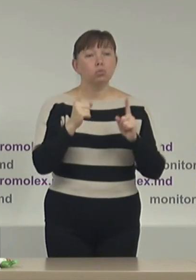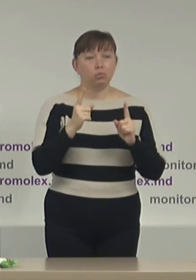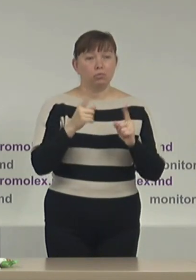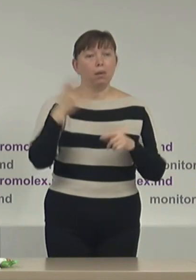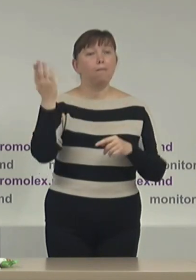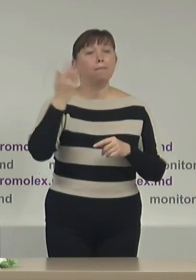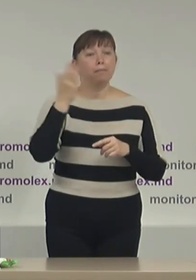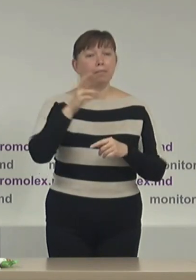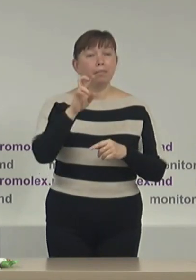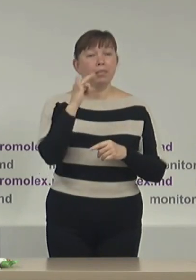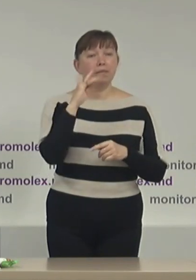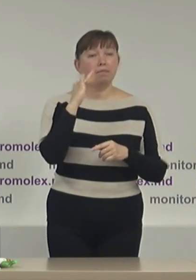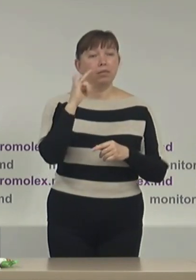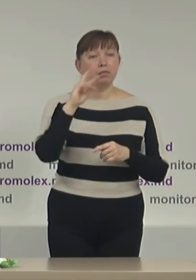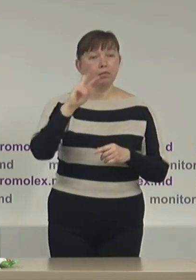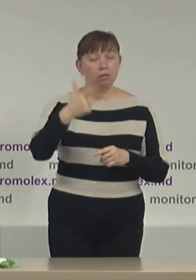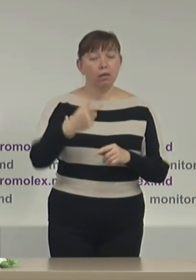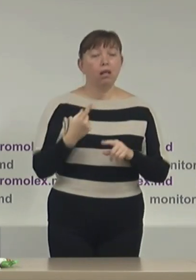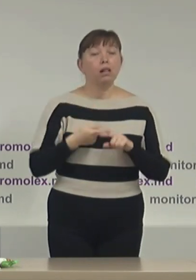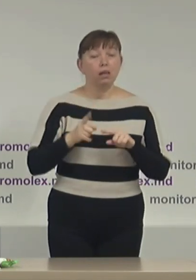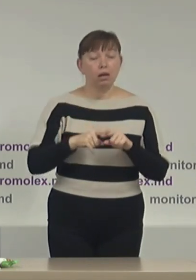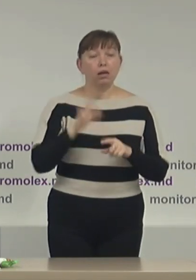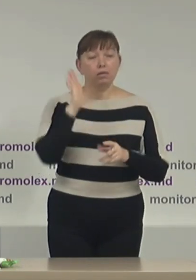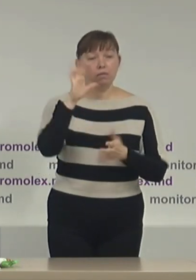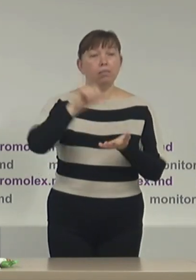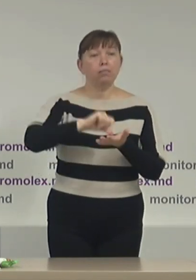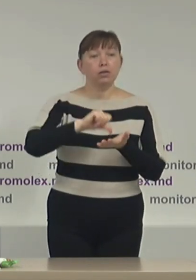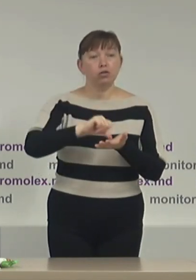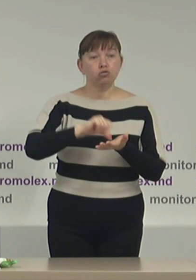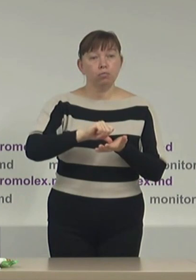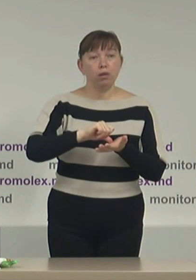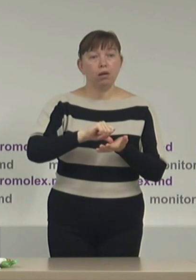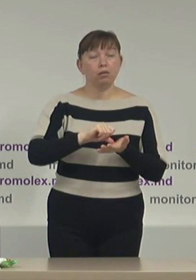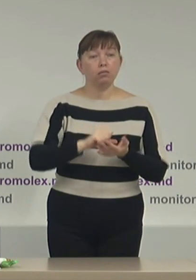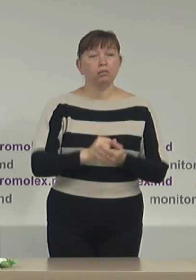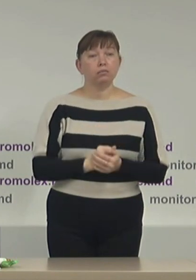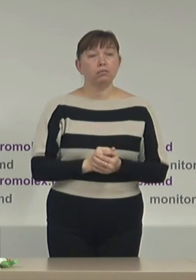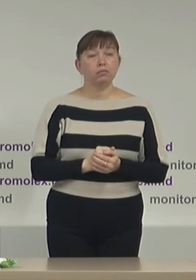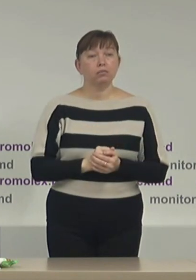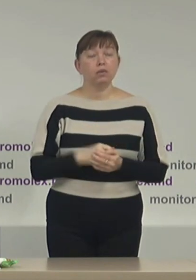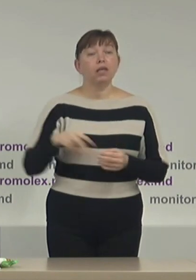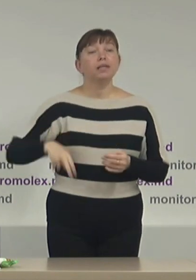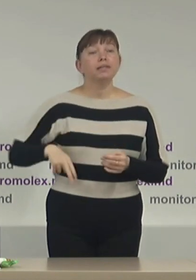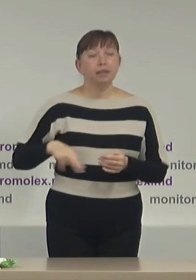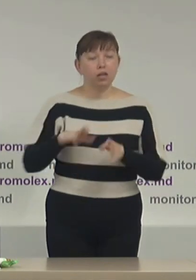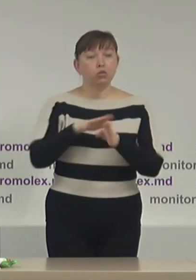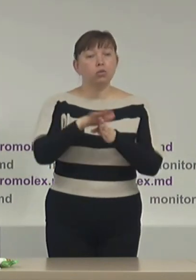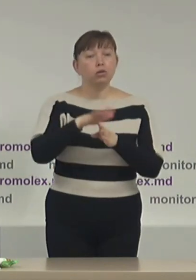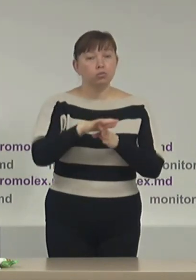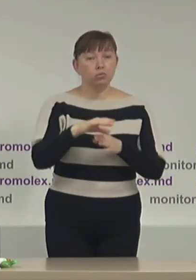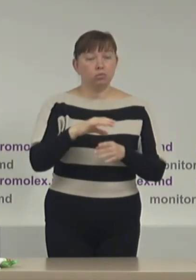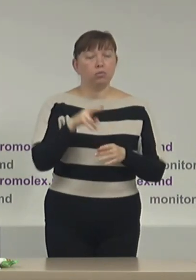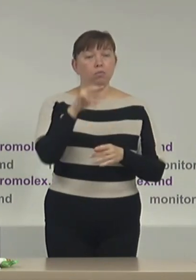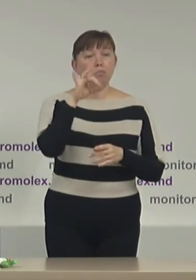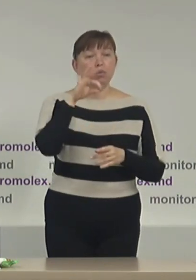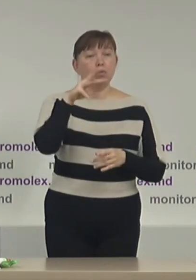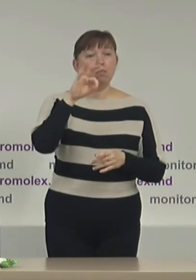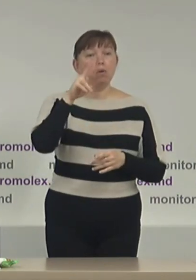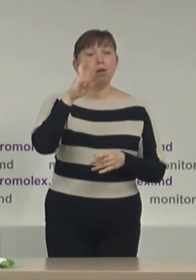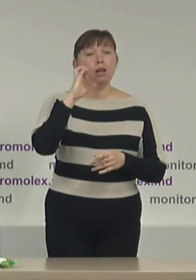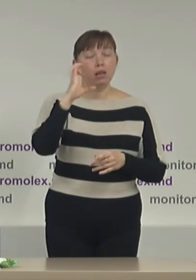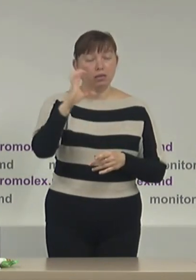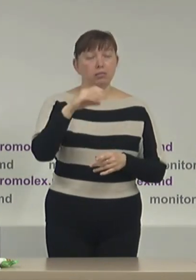we will have a short briefing with the participation of the executive director